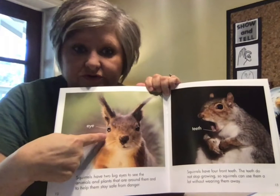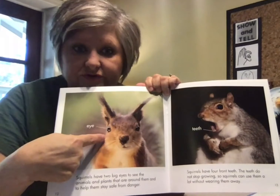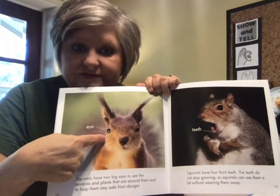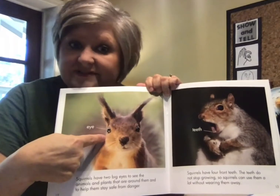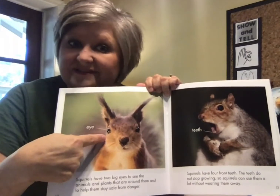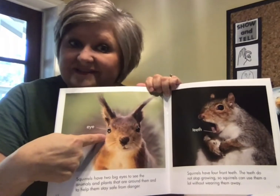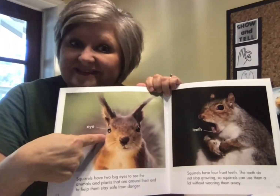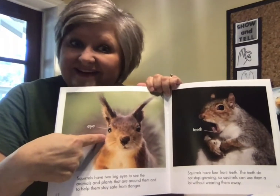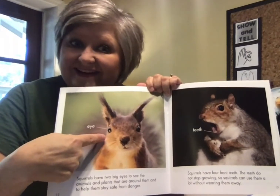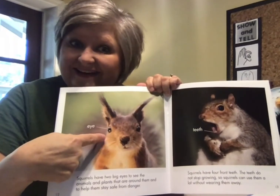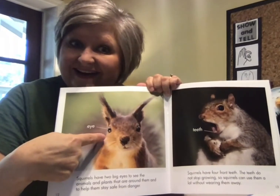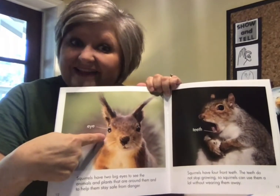squirrel's